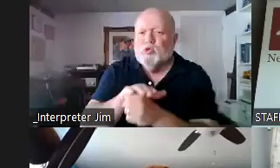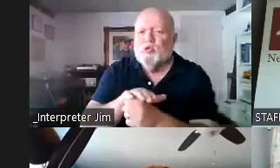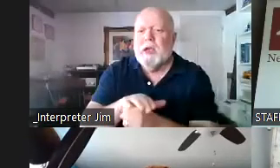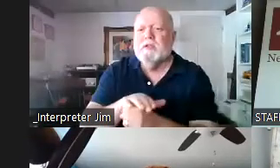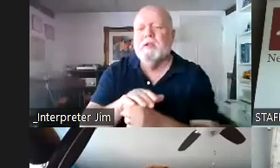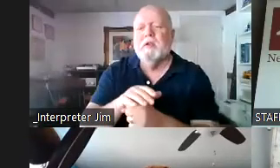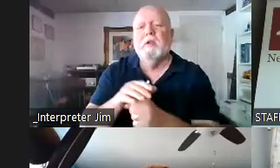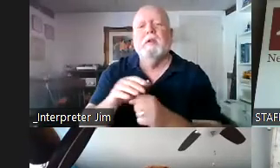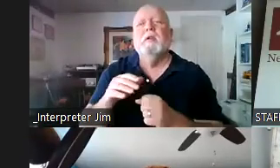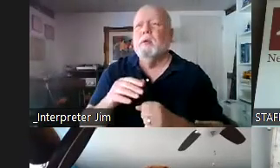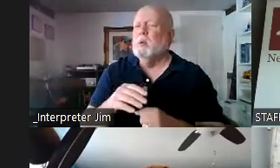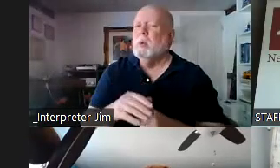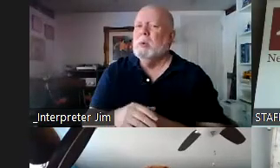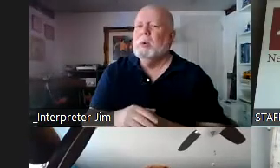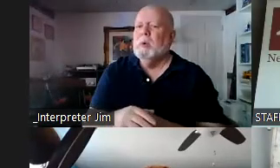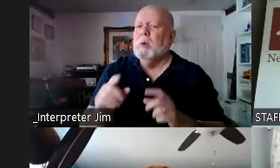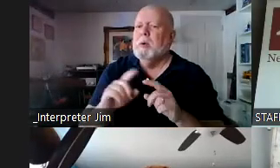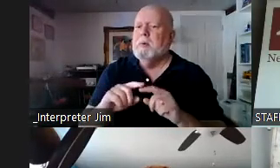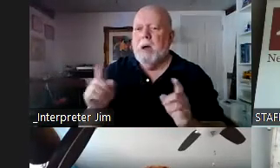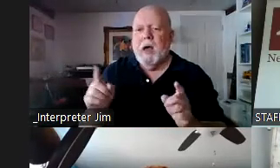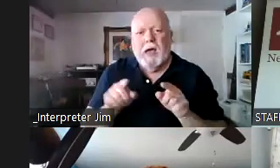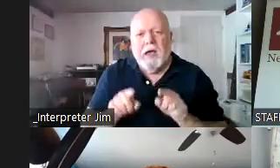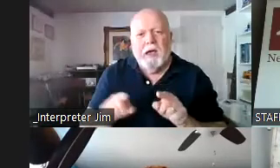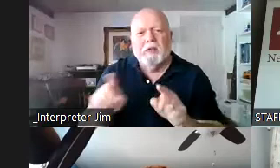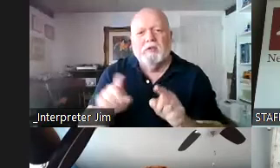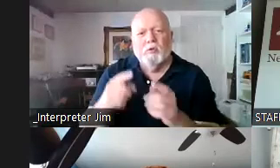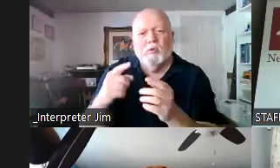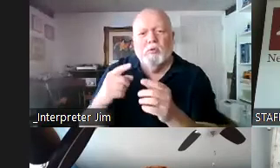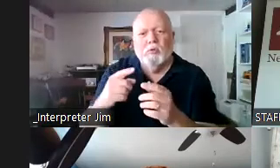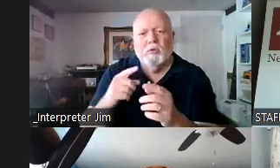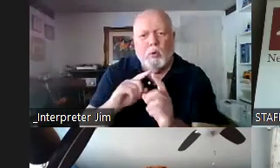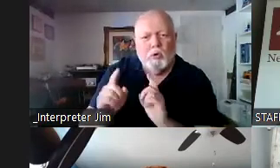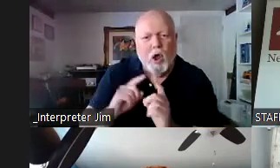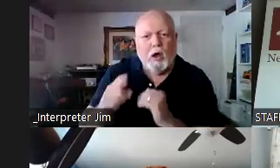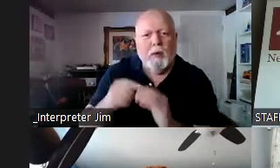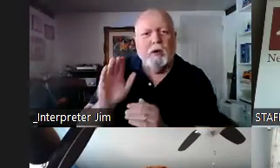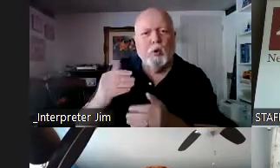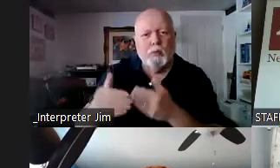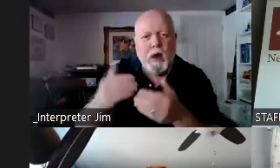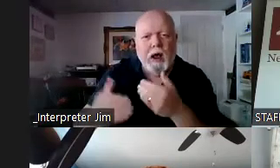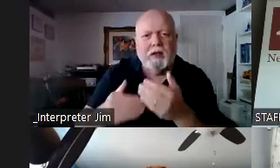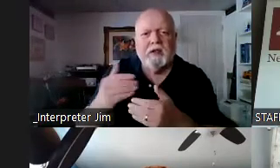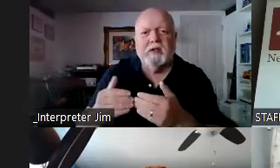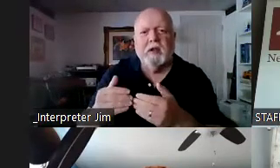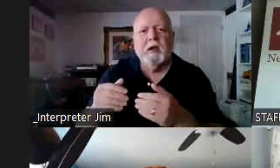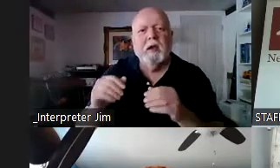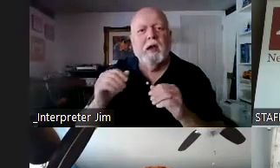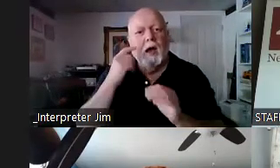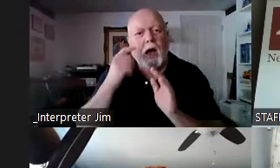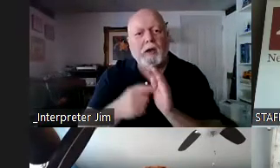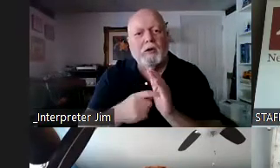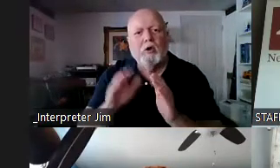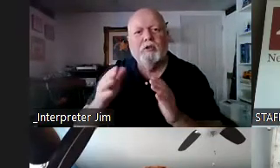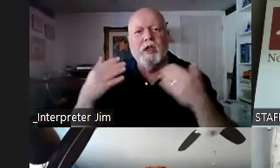talked about the process and how, you decided to come out of it, I could see your shoulders slowly start to